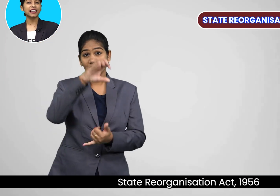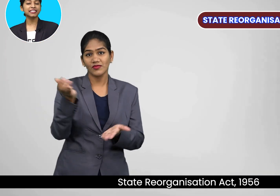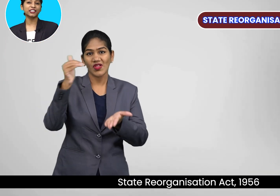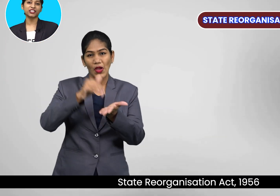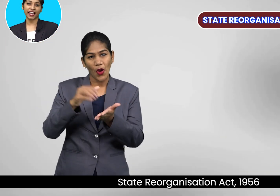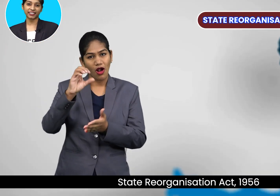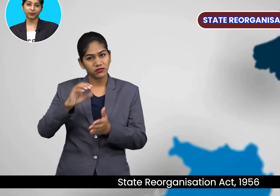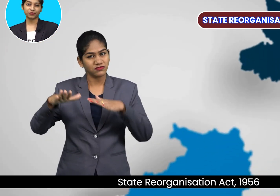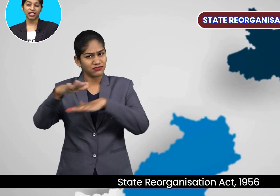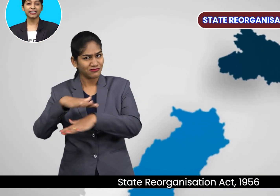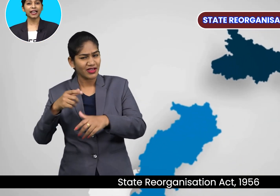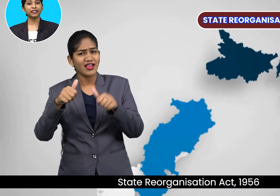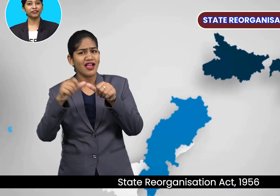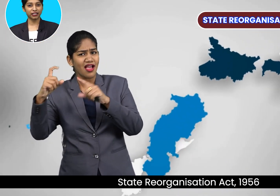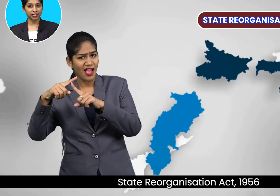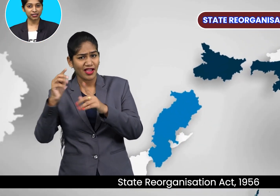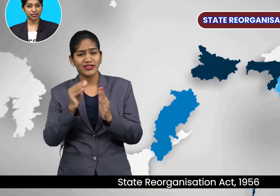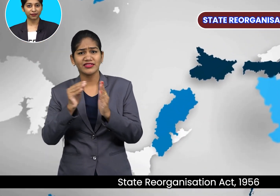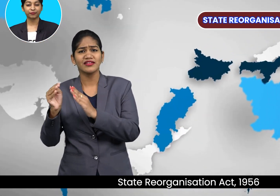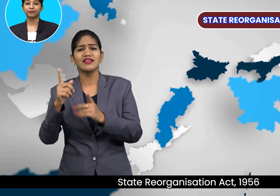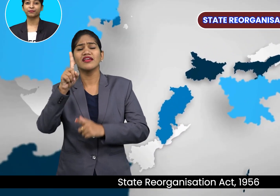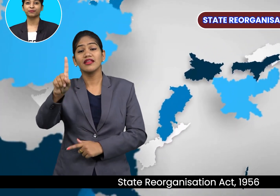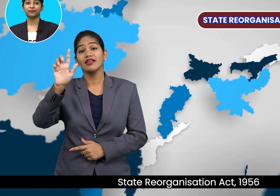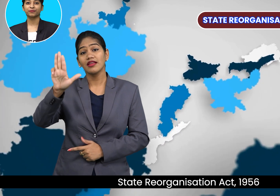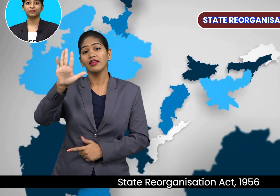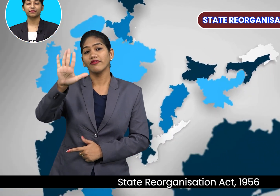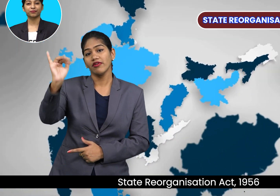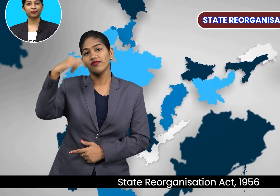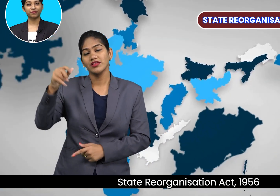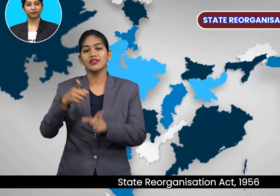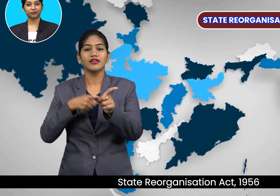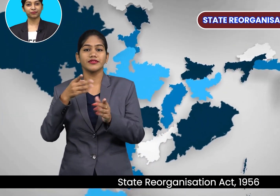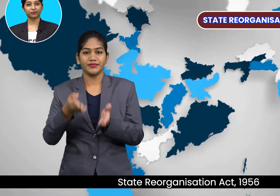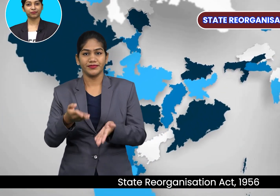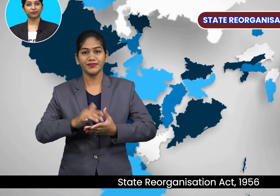State Reorganization Act, 1956.